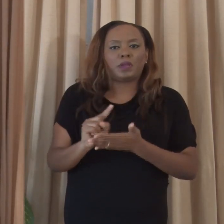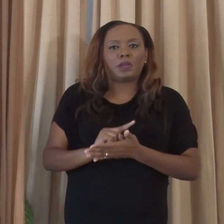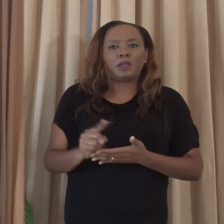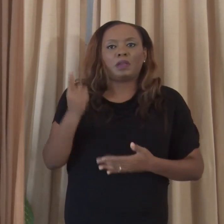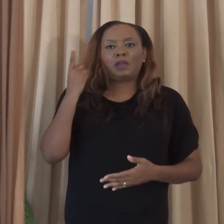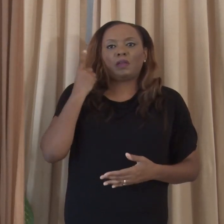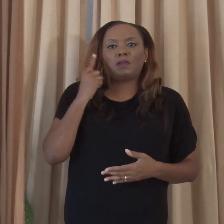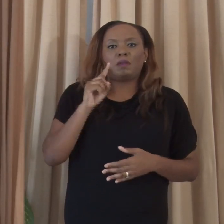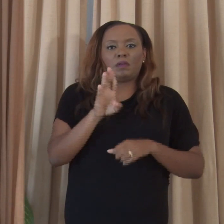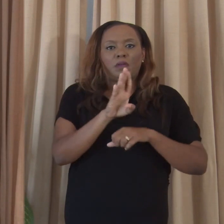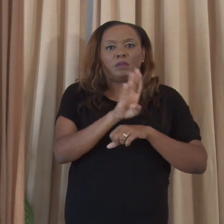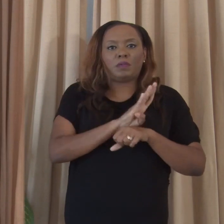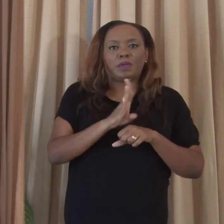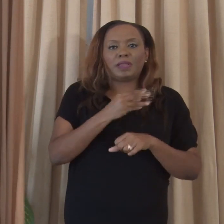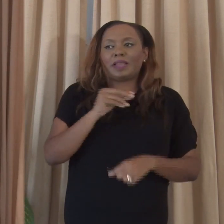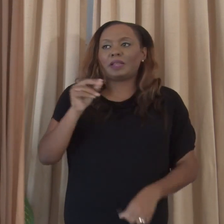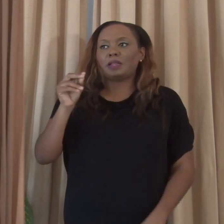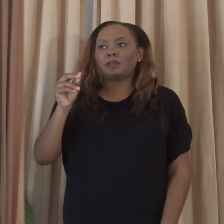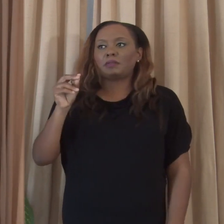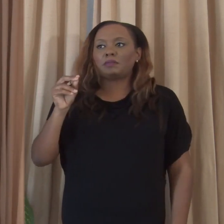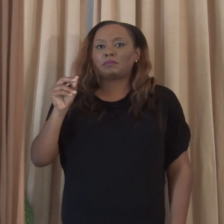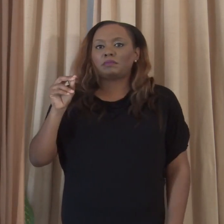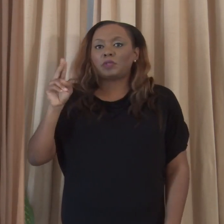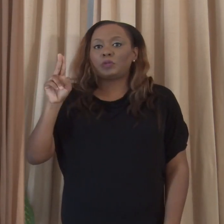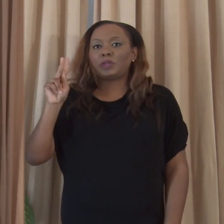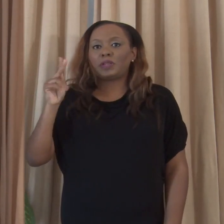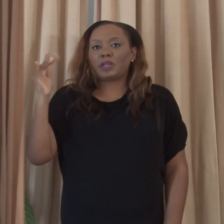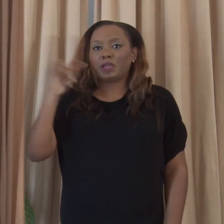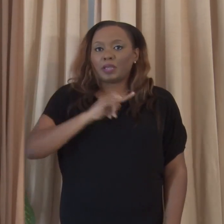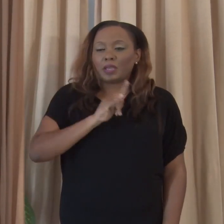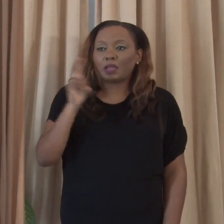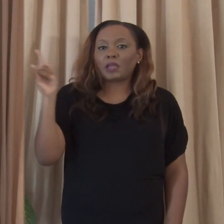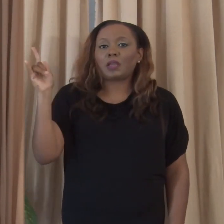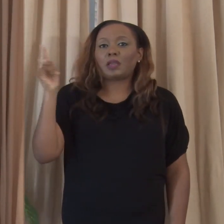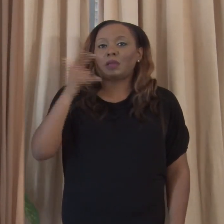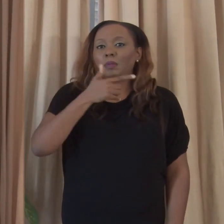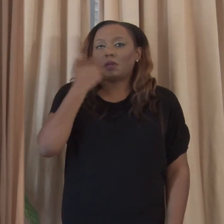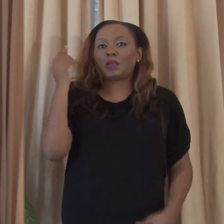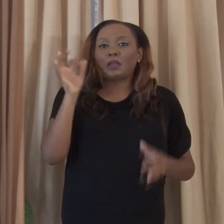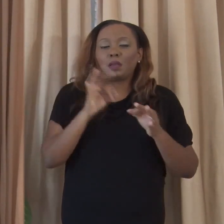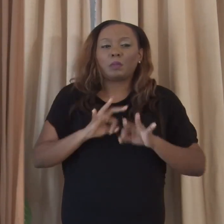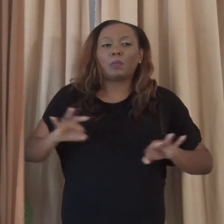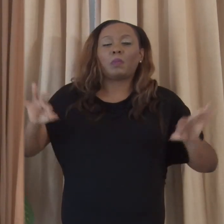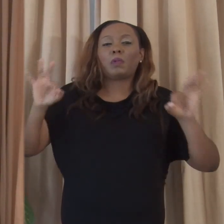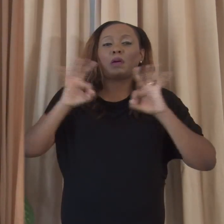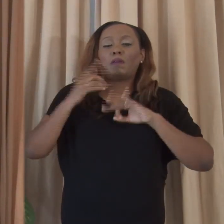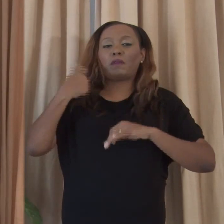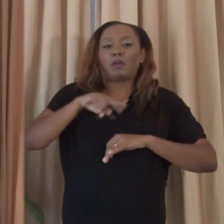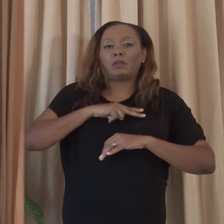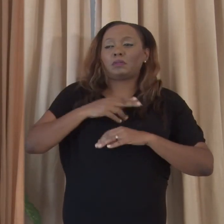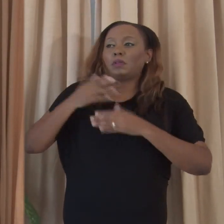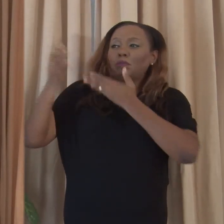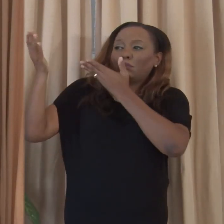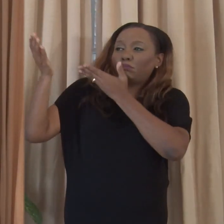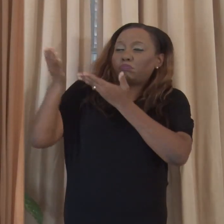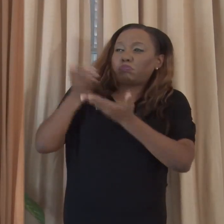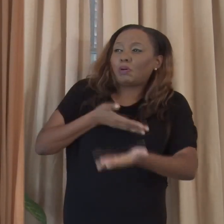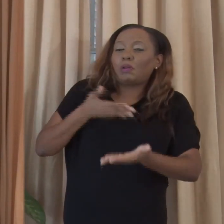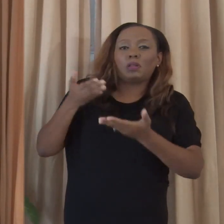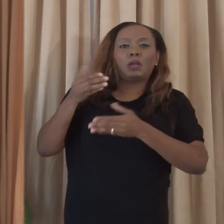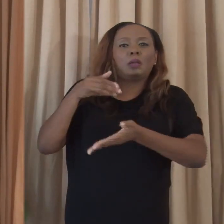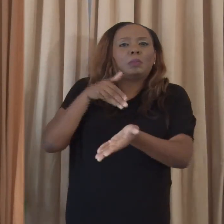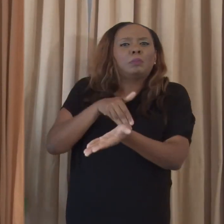Kingdom and Barbados, because of the very important issues of being able to freight into this country